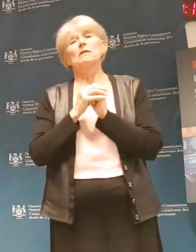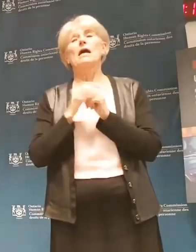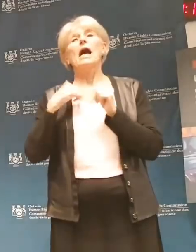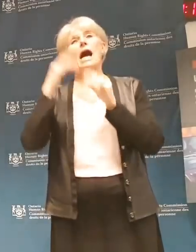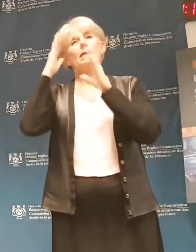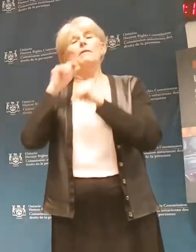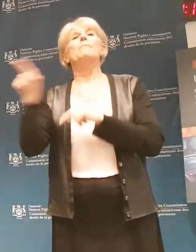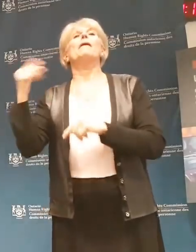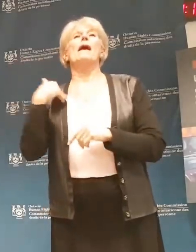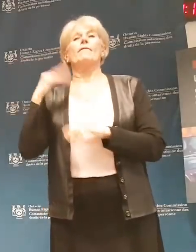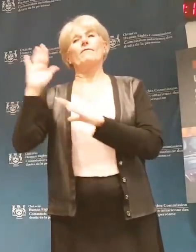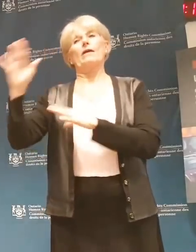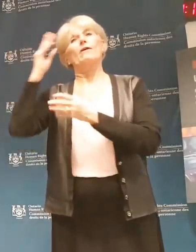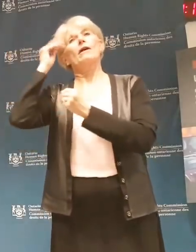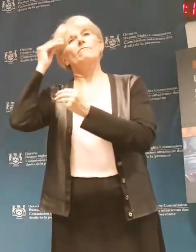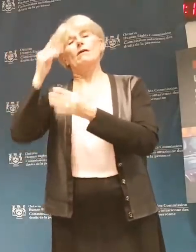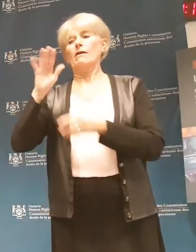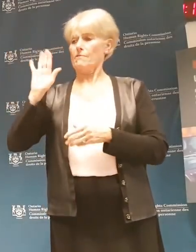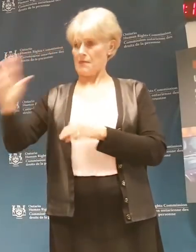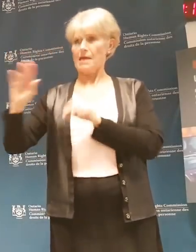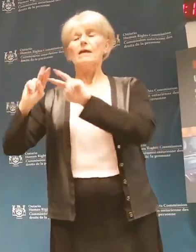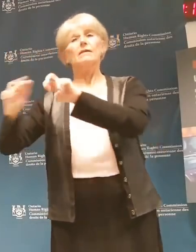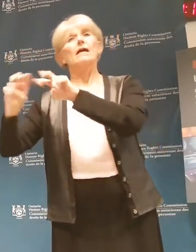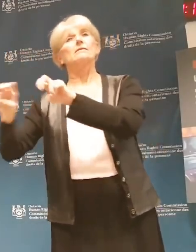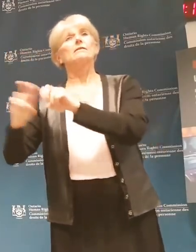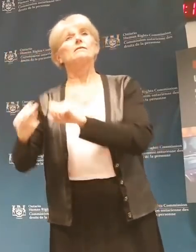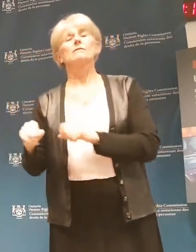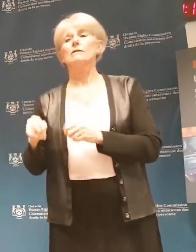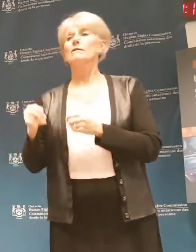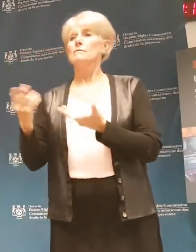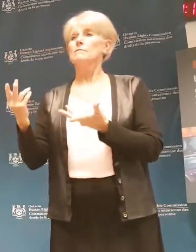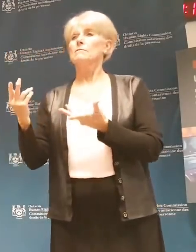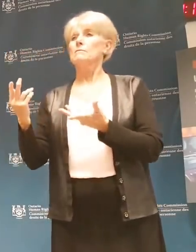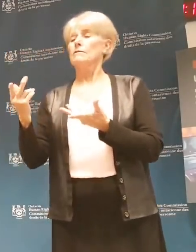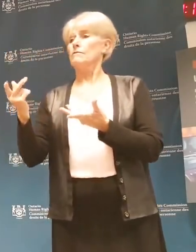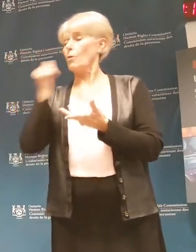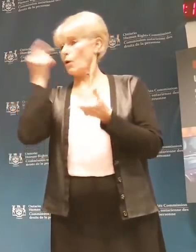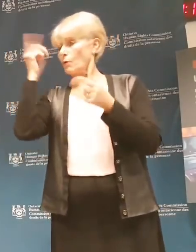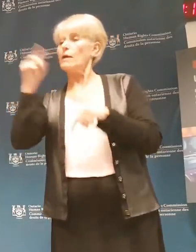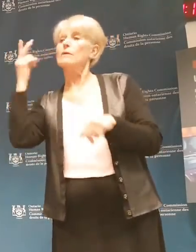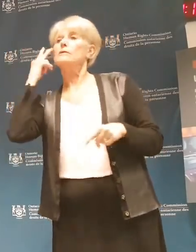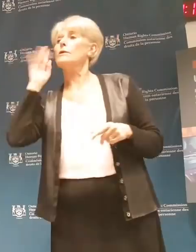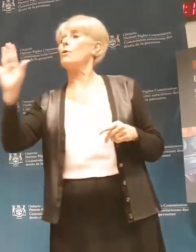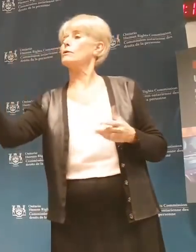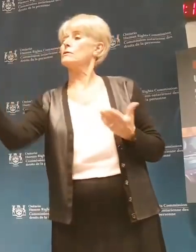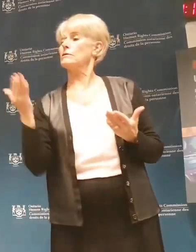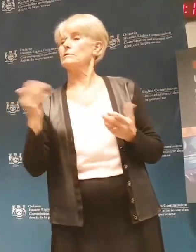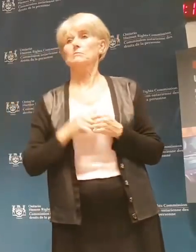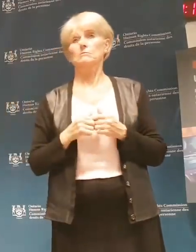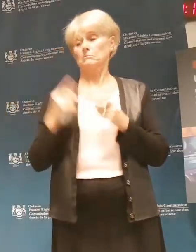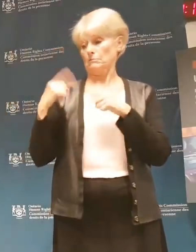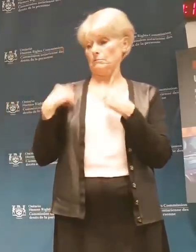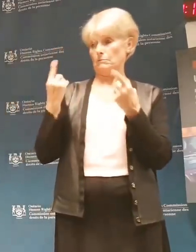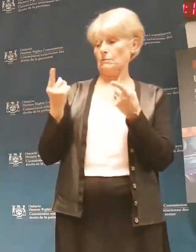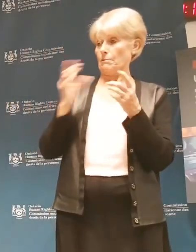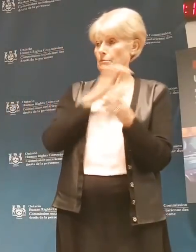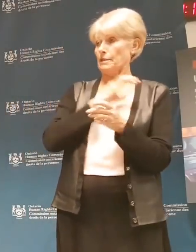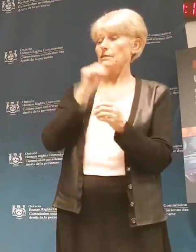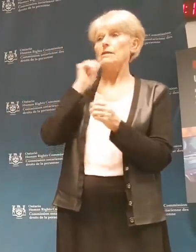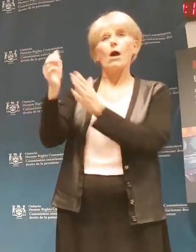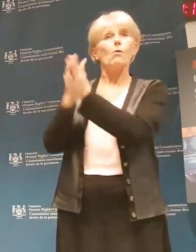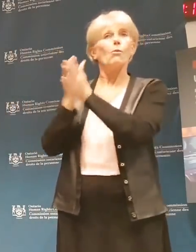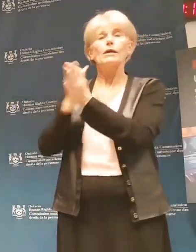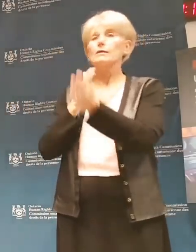with information of their own analysis to disrupt our findings. And to date, we have not seen the police be